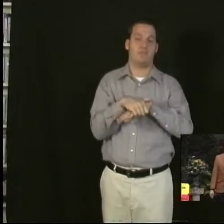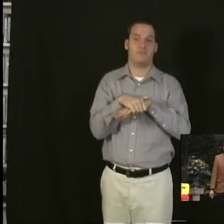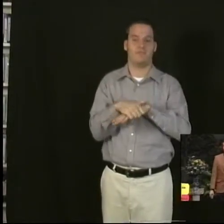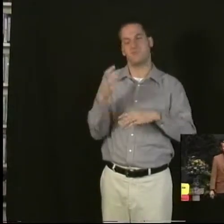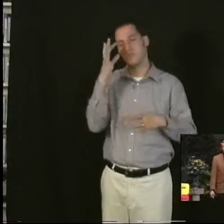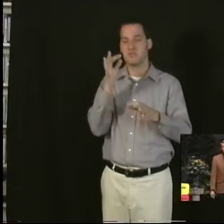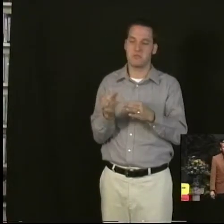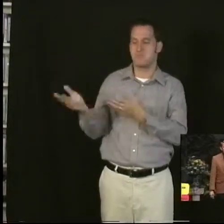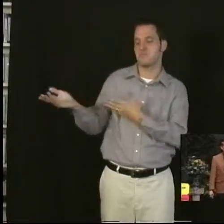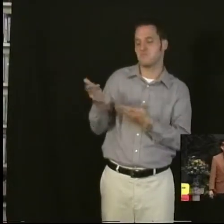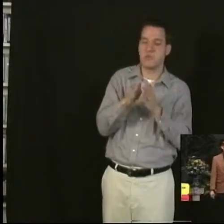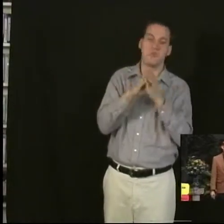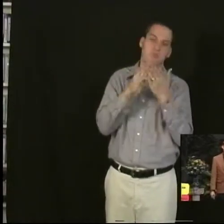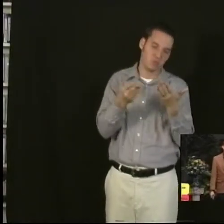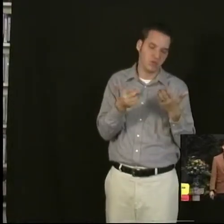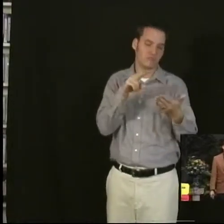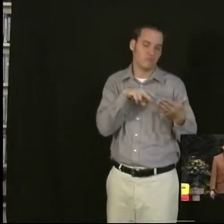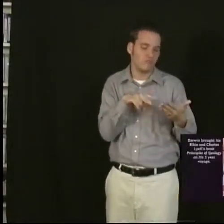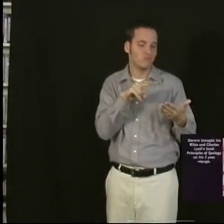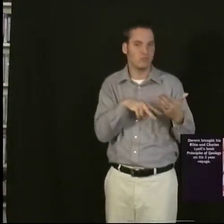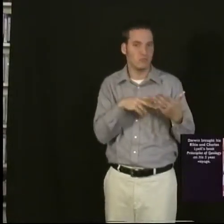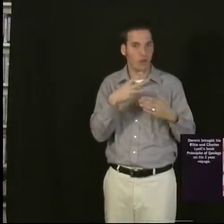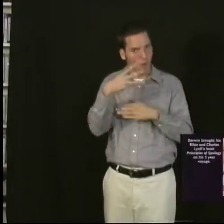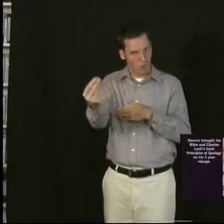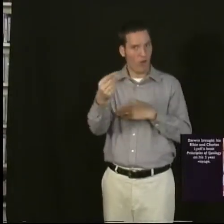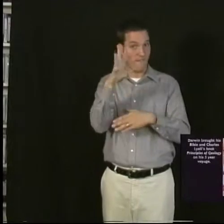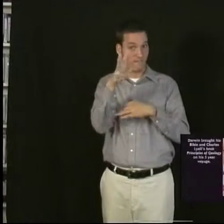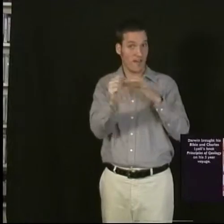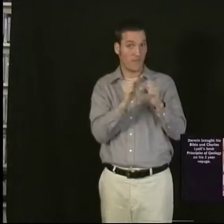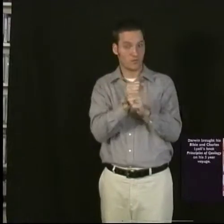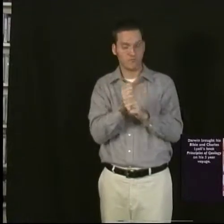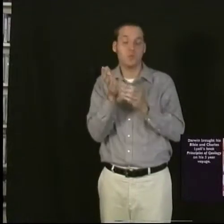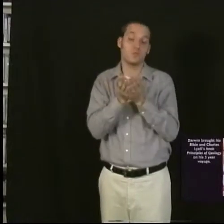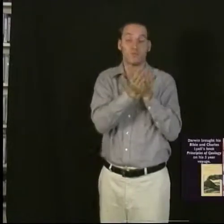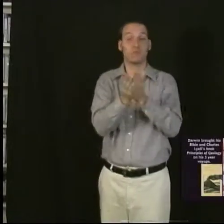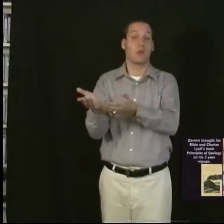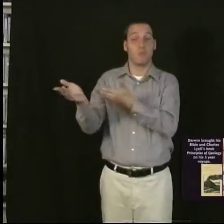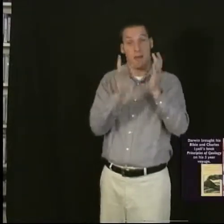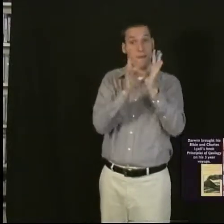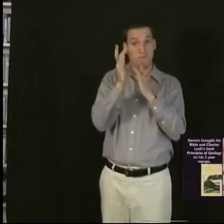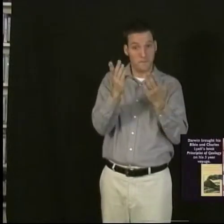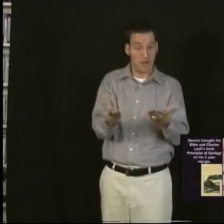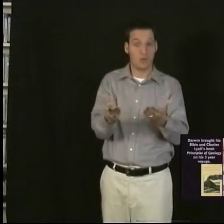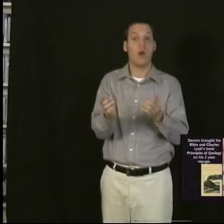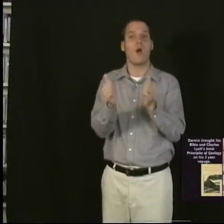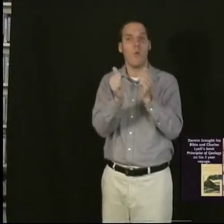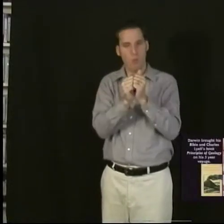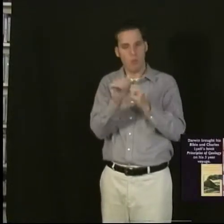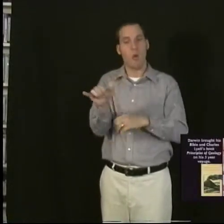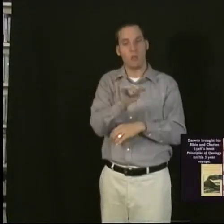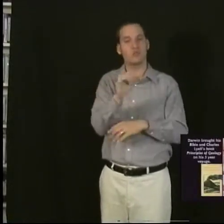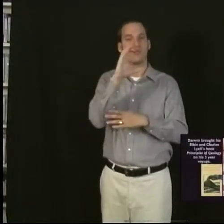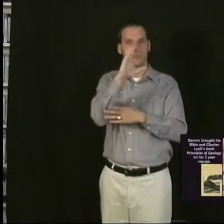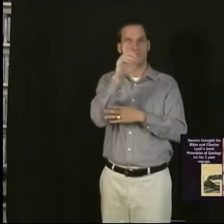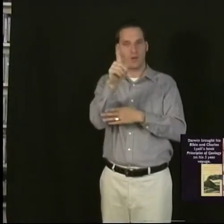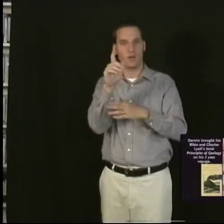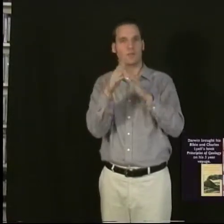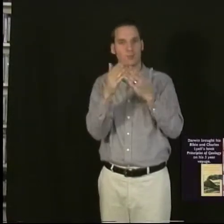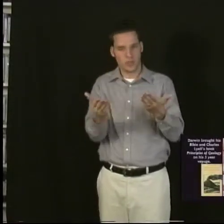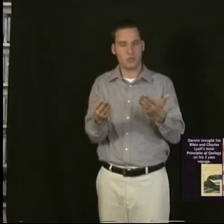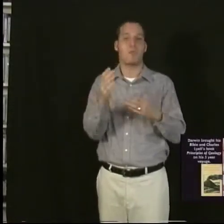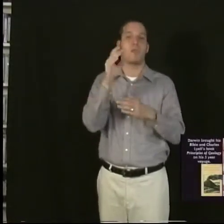decided to bring some books with him to read. He's going to be gone for 5 years. As he sailed around, he brought with his Bible, and he brought with that book by Charles Lyell,